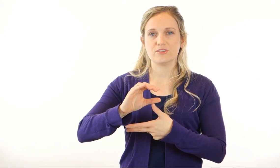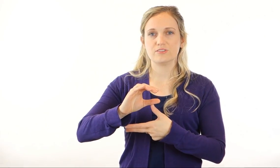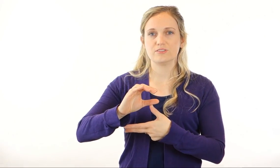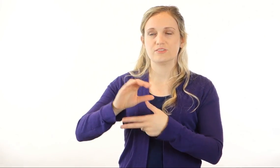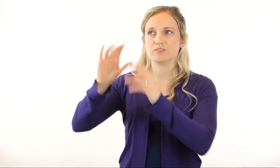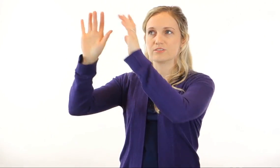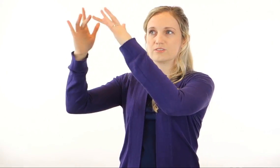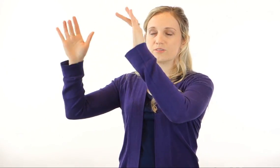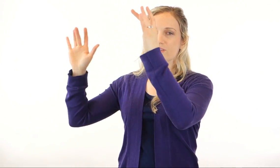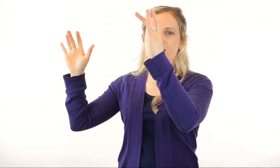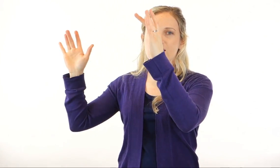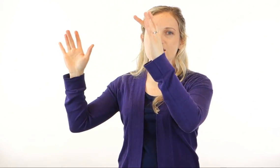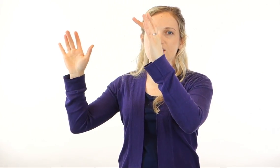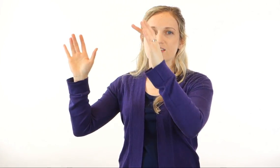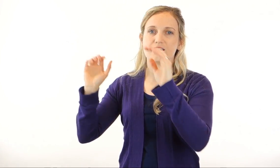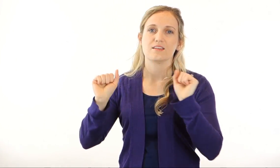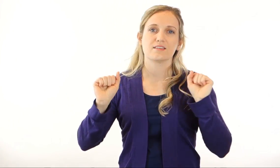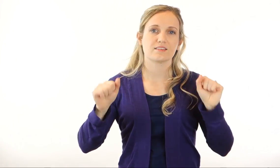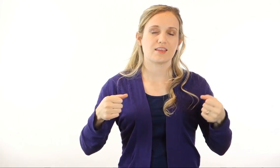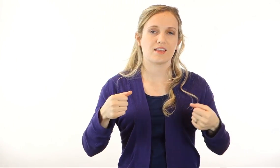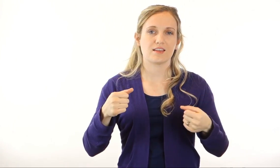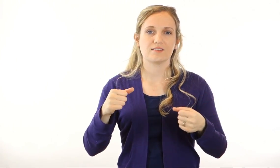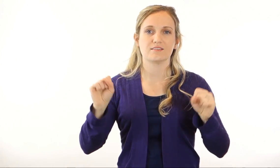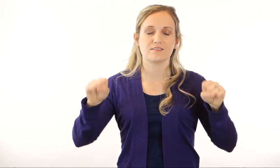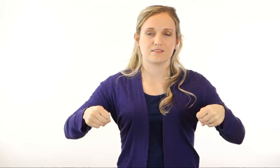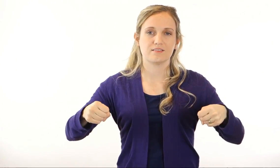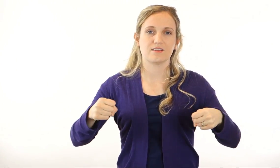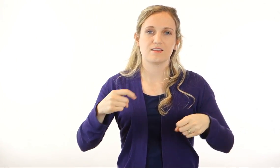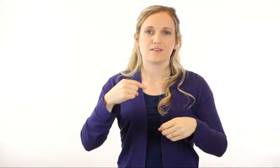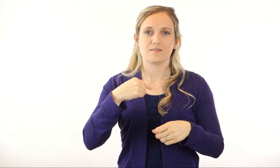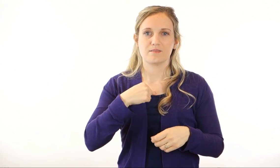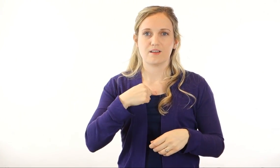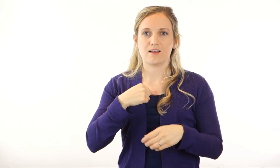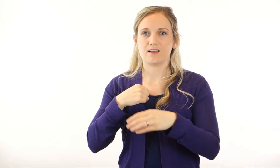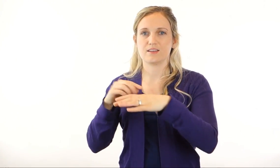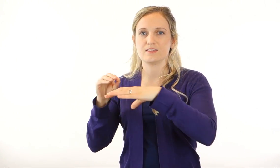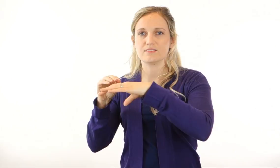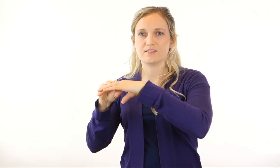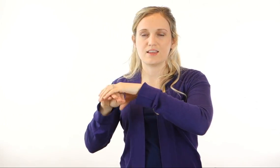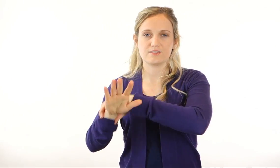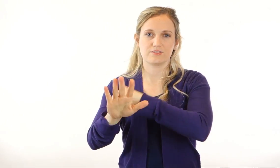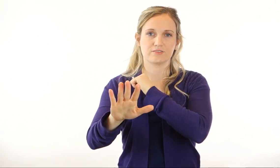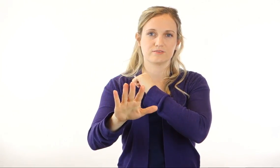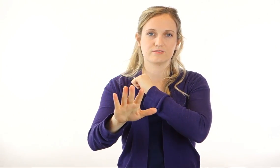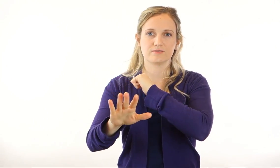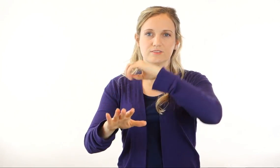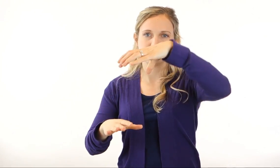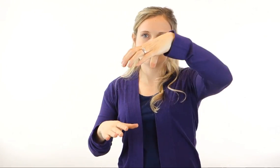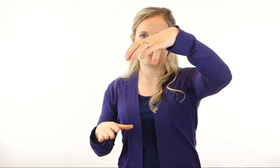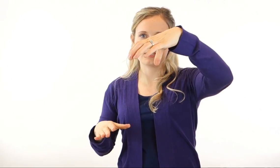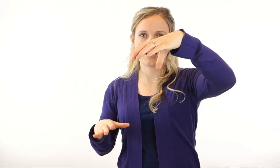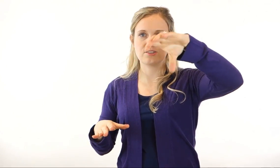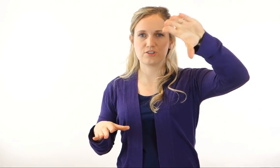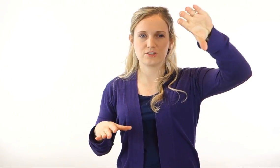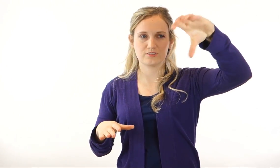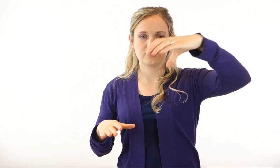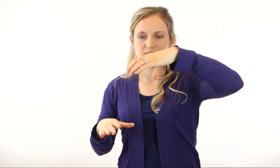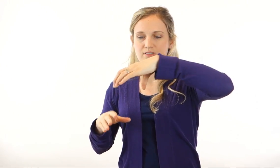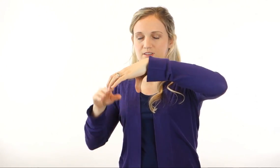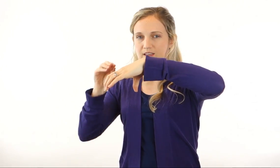Celestial glory can I enter. So this is enter,